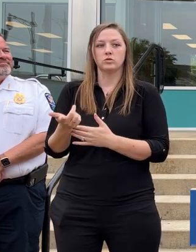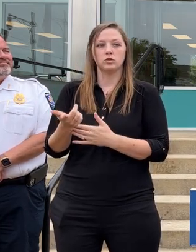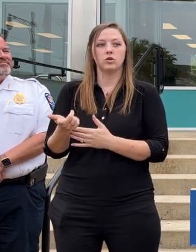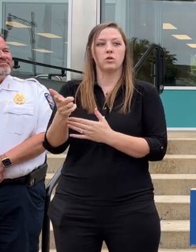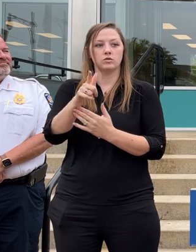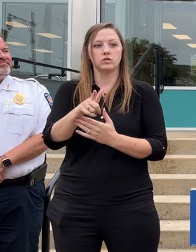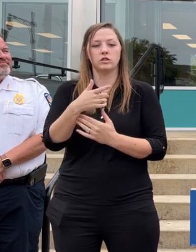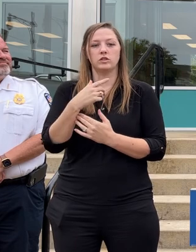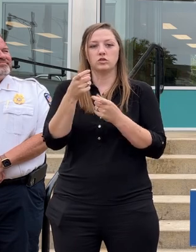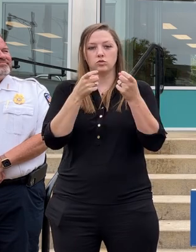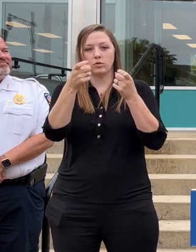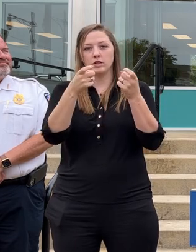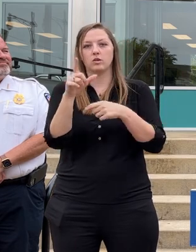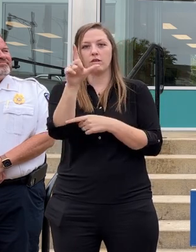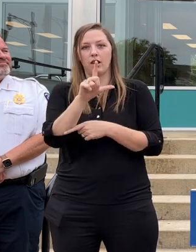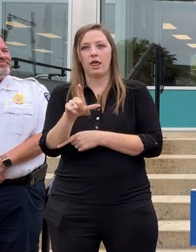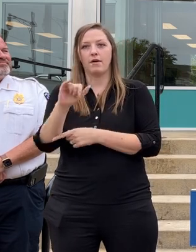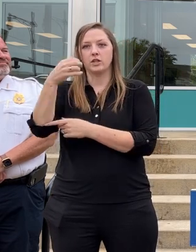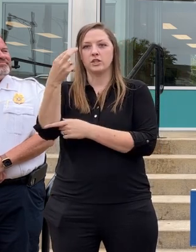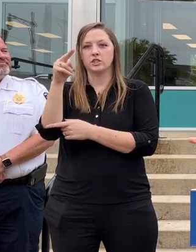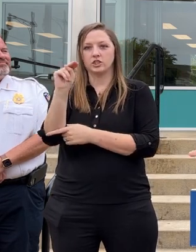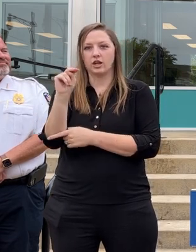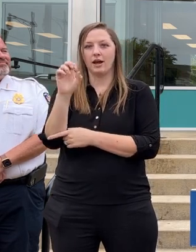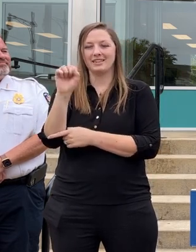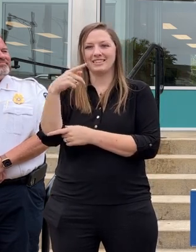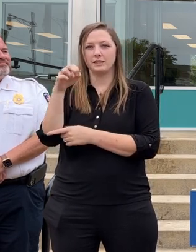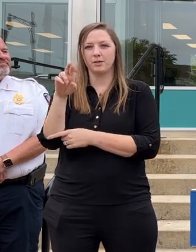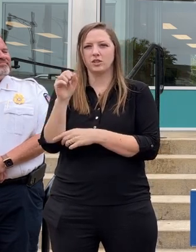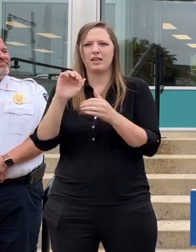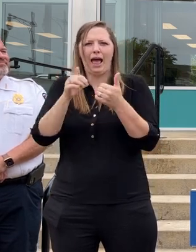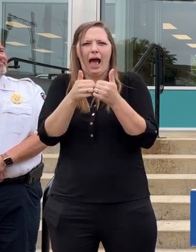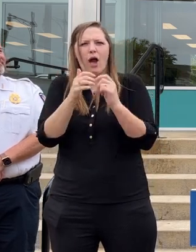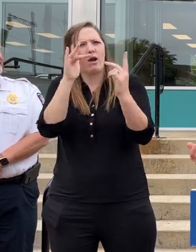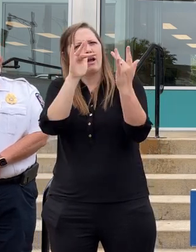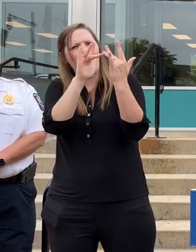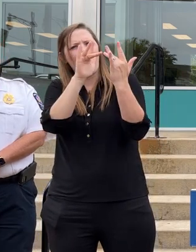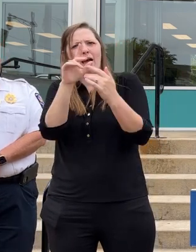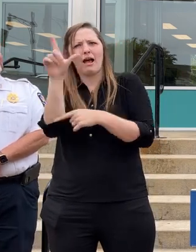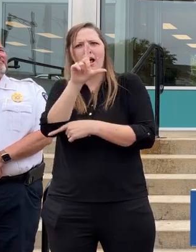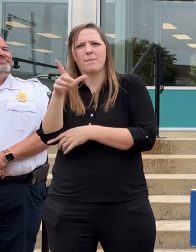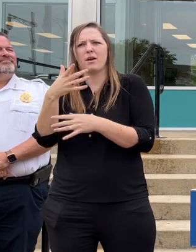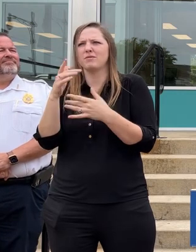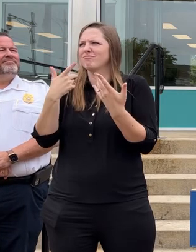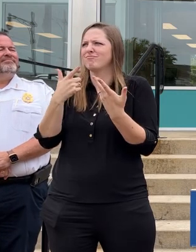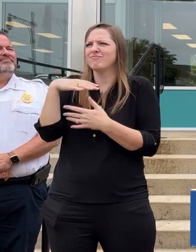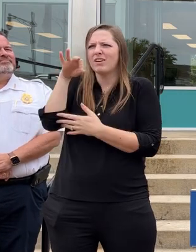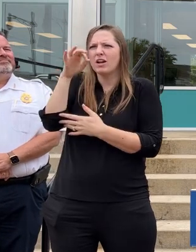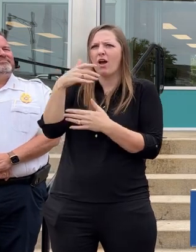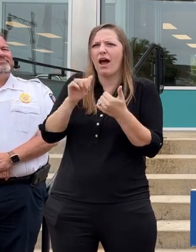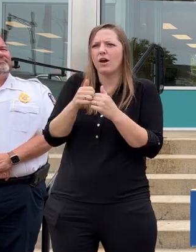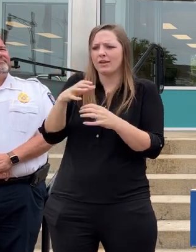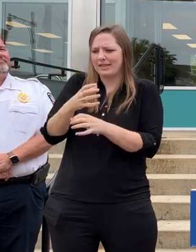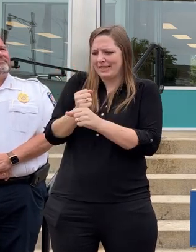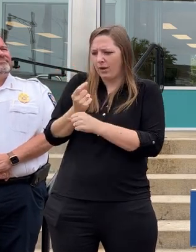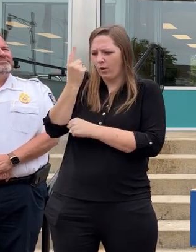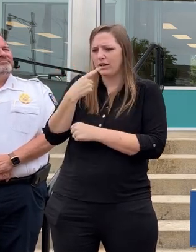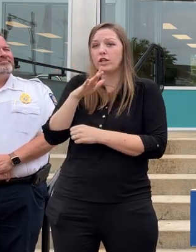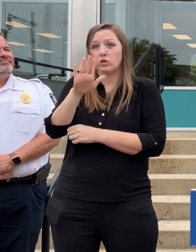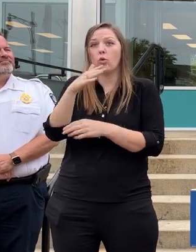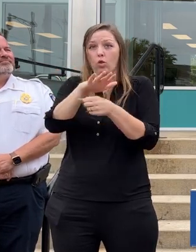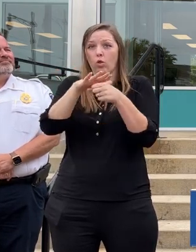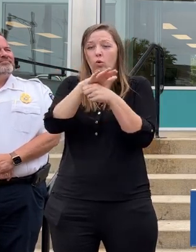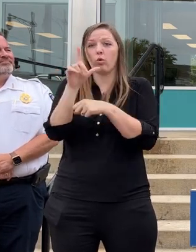Library System, John Spears, to talk a little bit more about how you can contact your library and find out about getting one of these emergency preparedness kits at your local